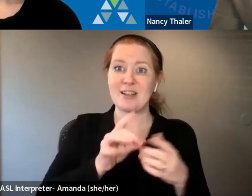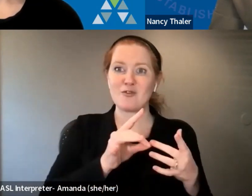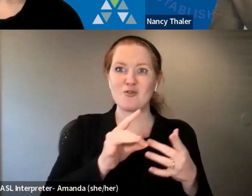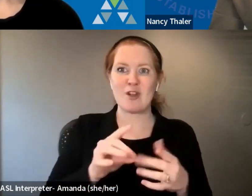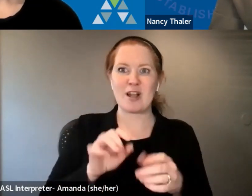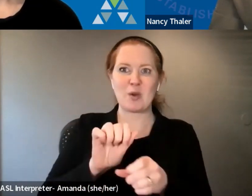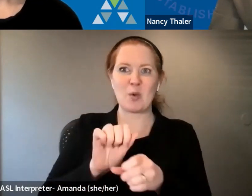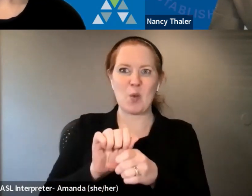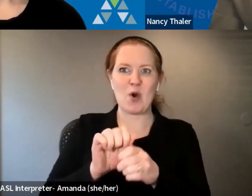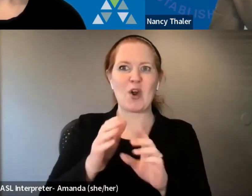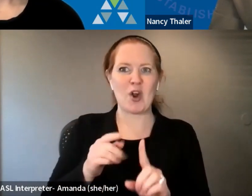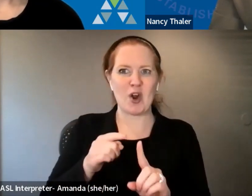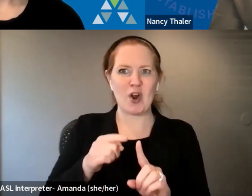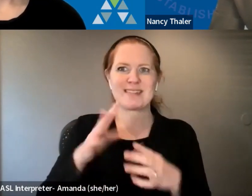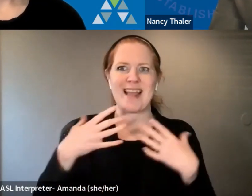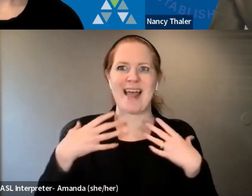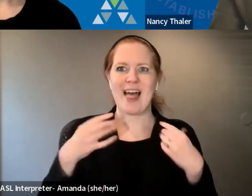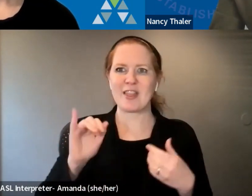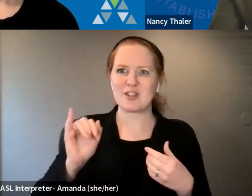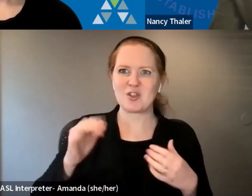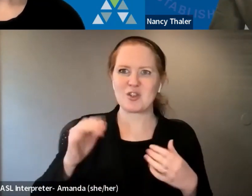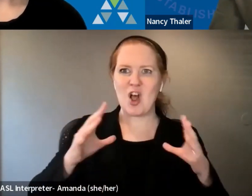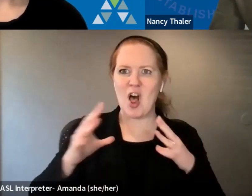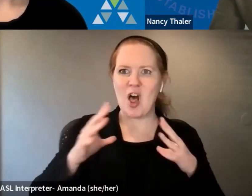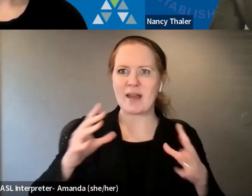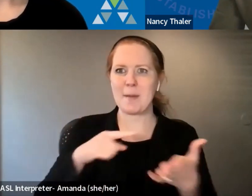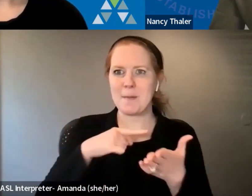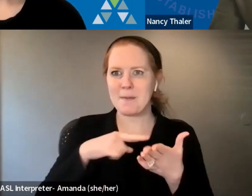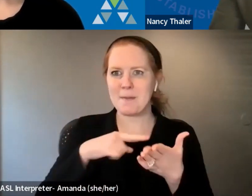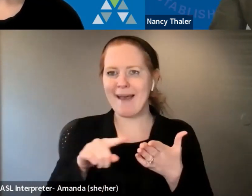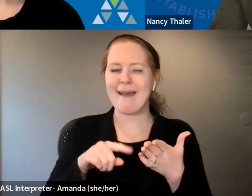workers, health insurance, holiday pay,